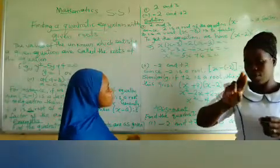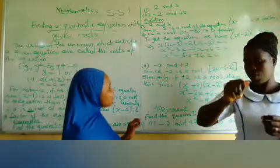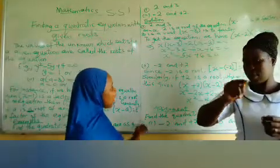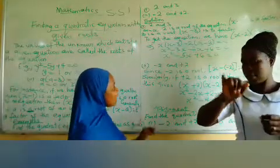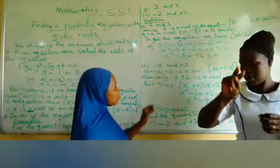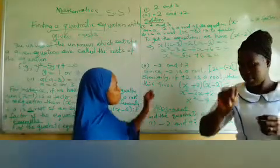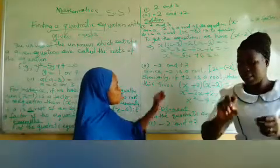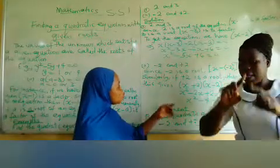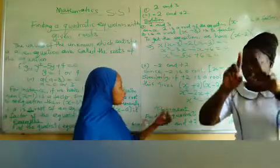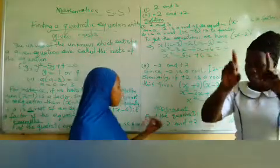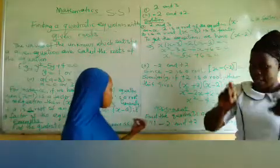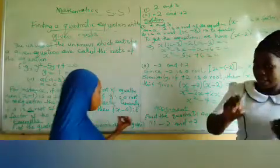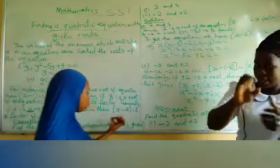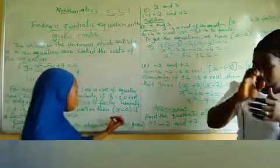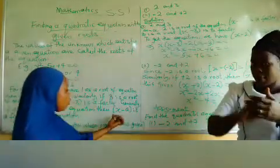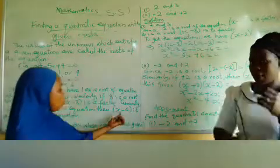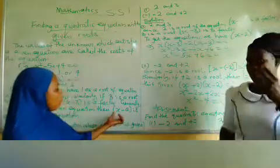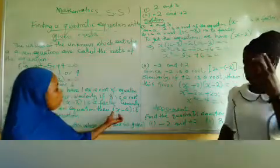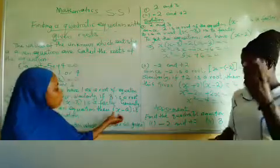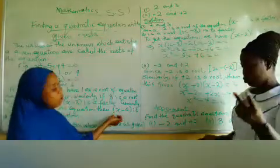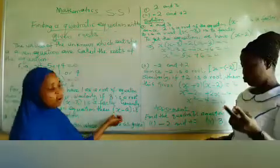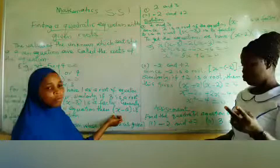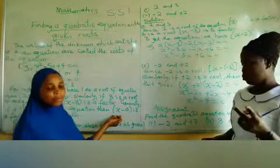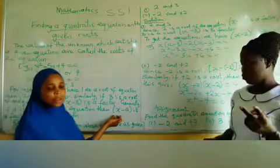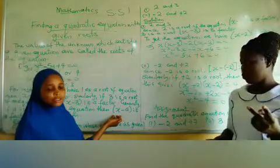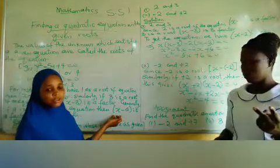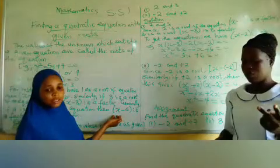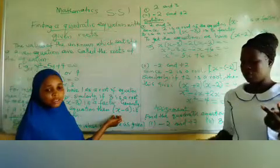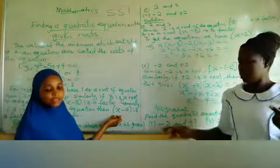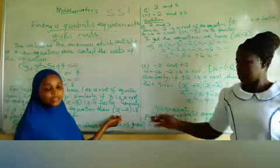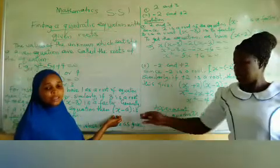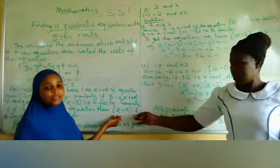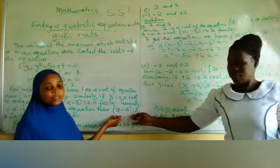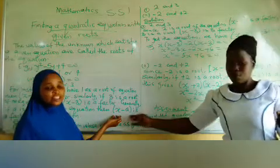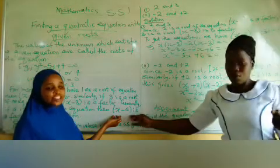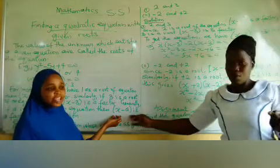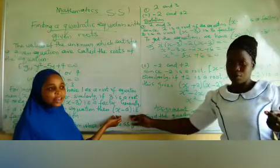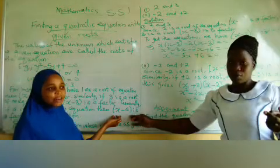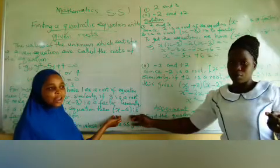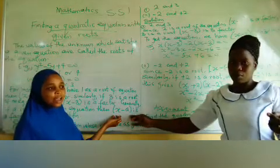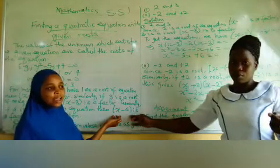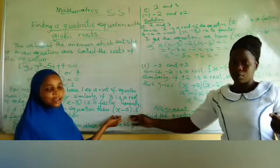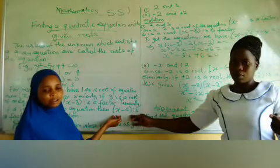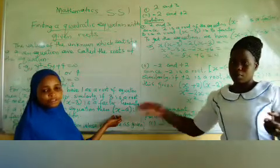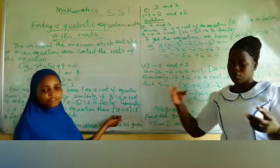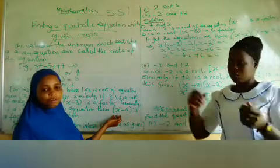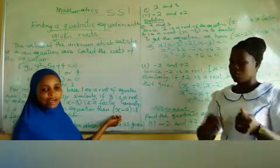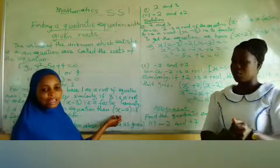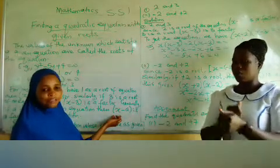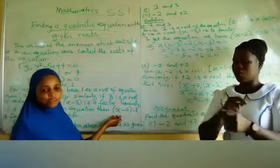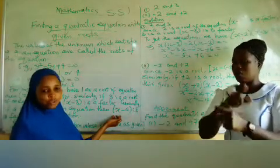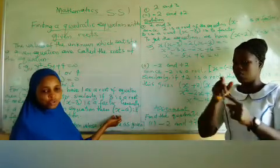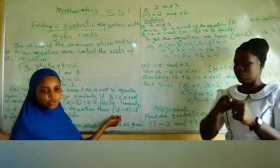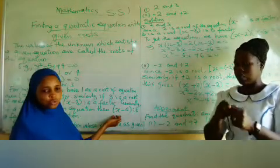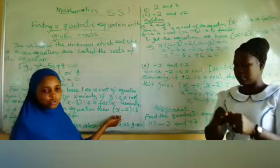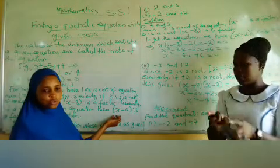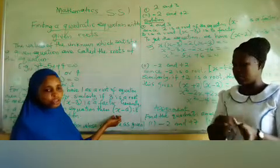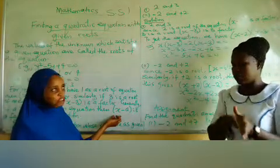x minus 2, you are coming back to the general formula given to you.